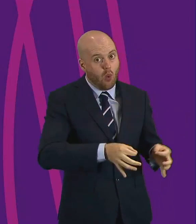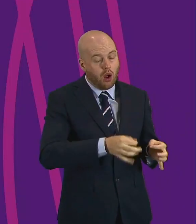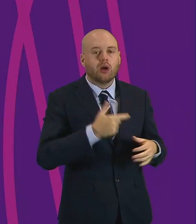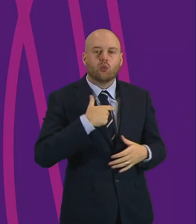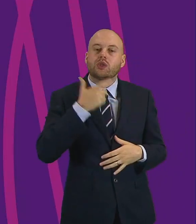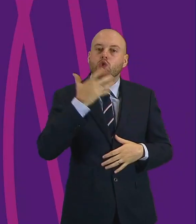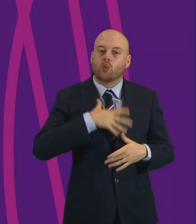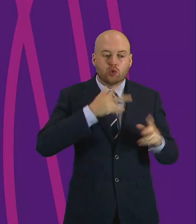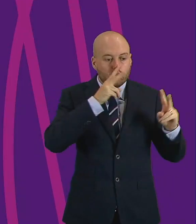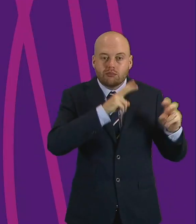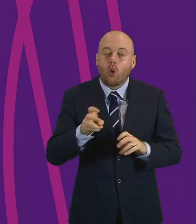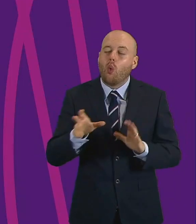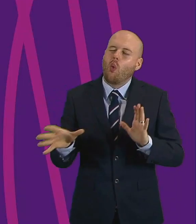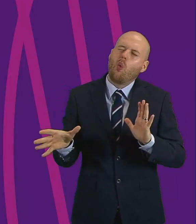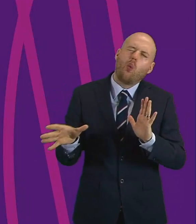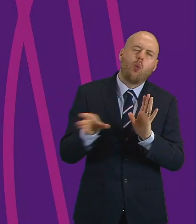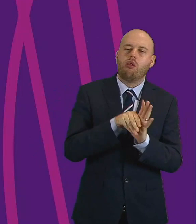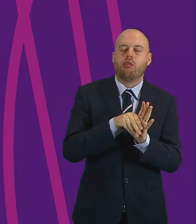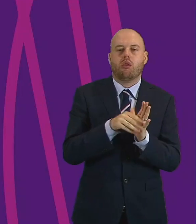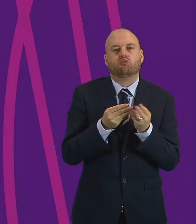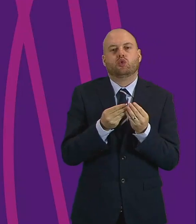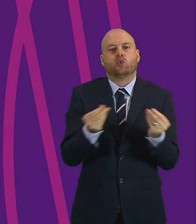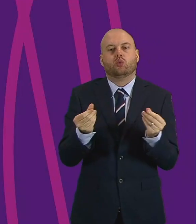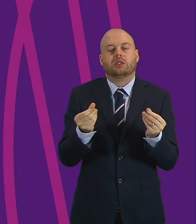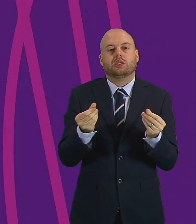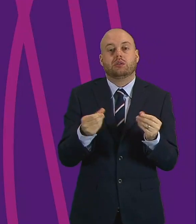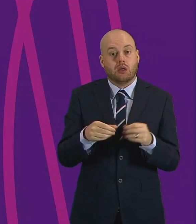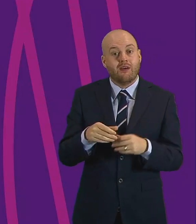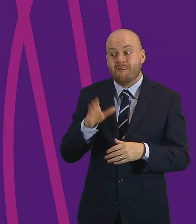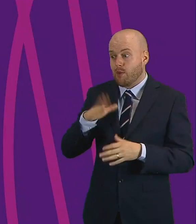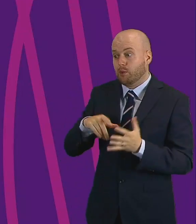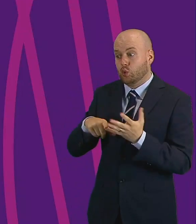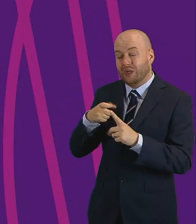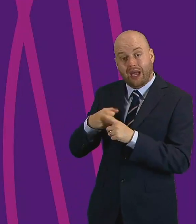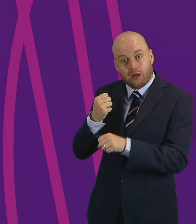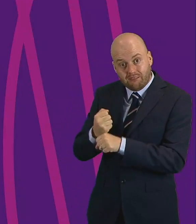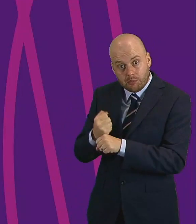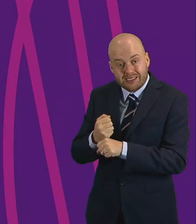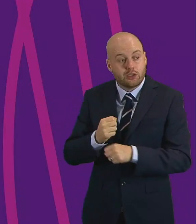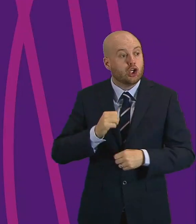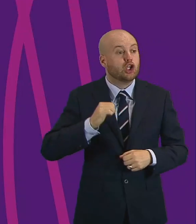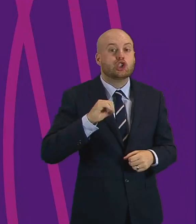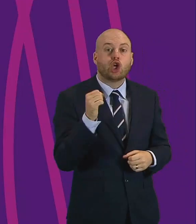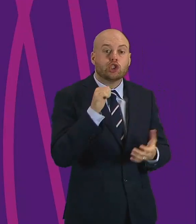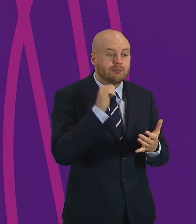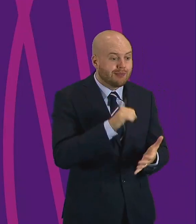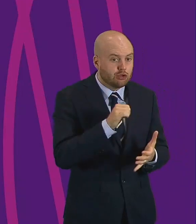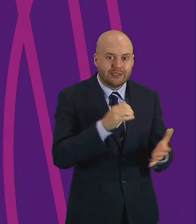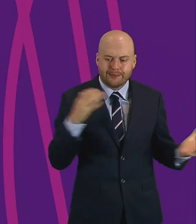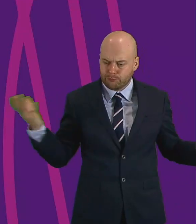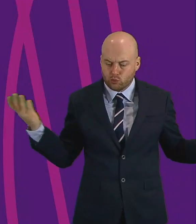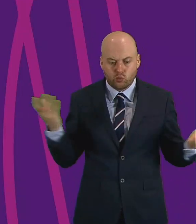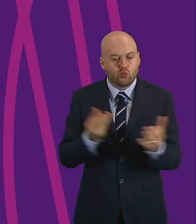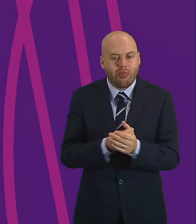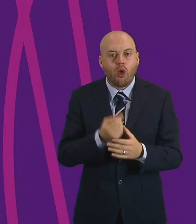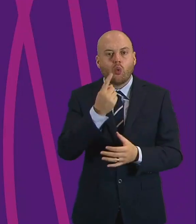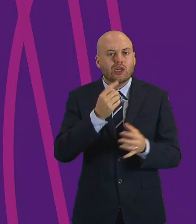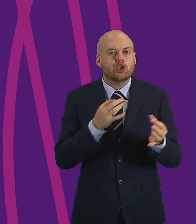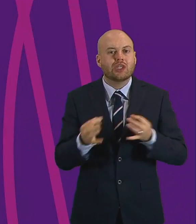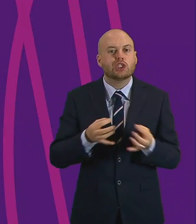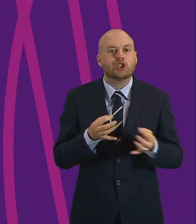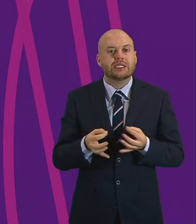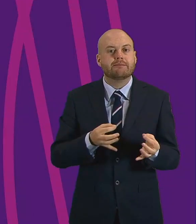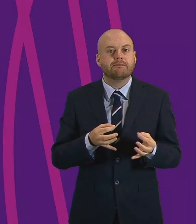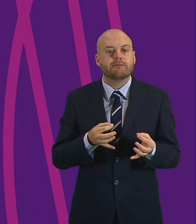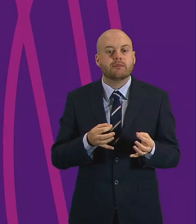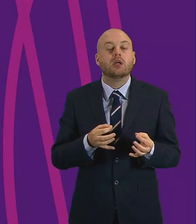Scotland directly from the UK government, as well as from the Scottish budget, into a coherent strategy. So as well as resources, we